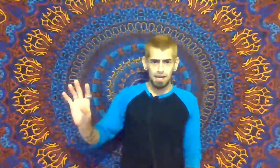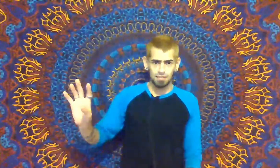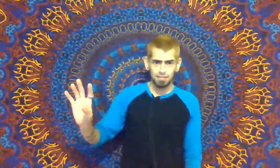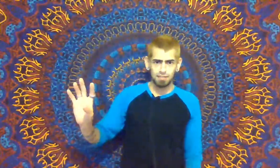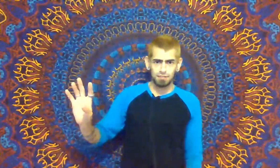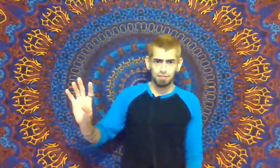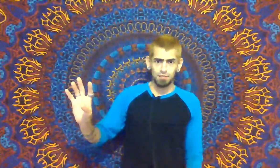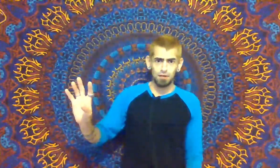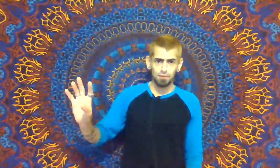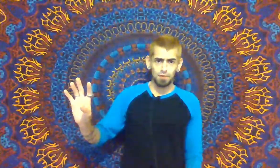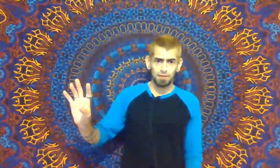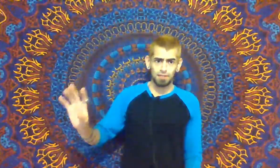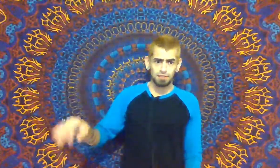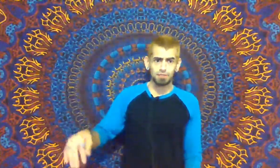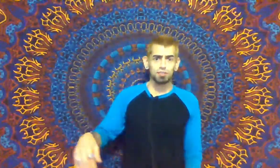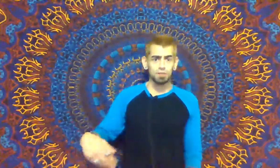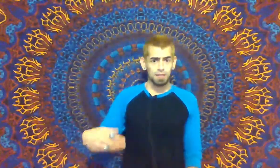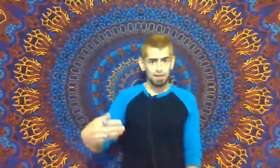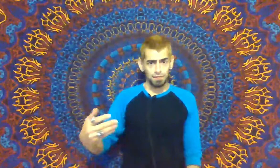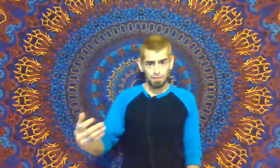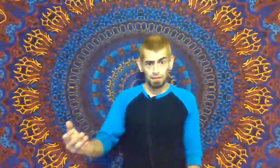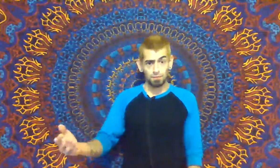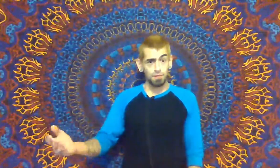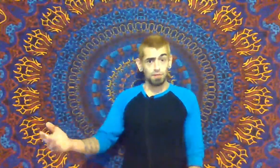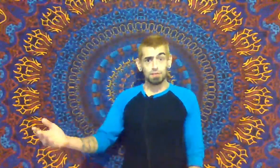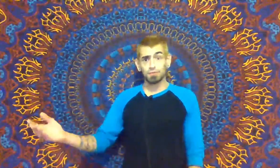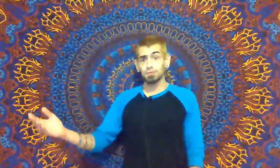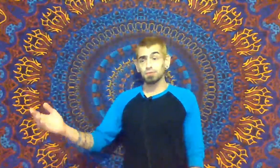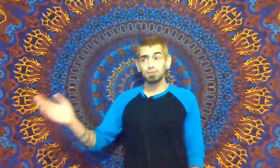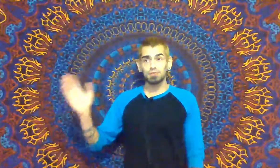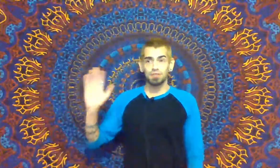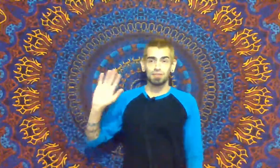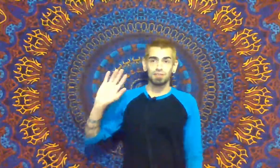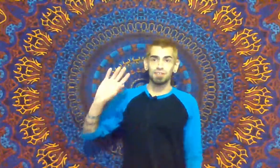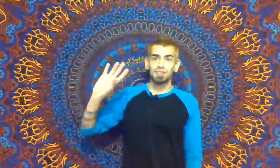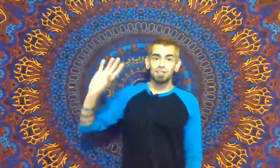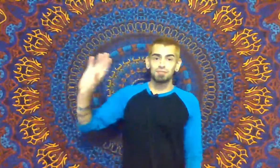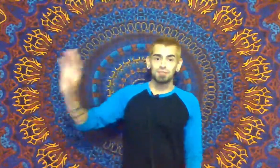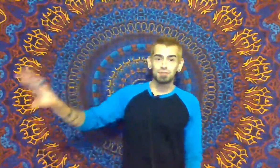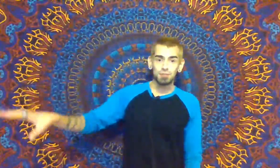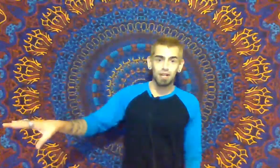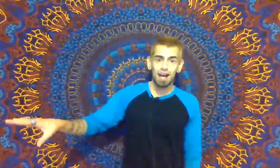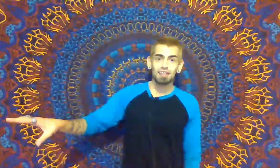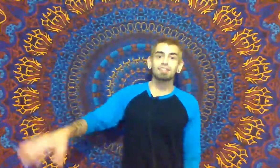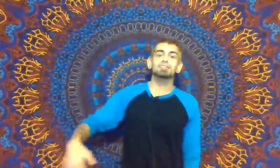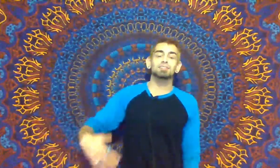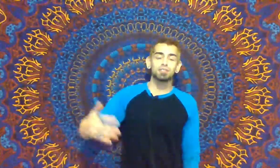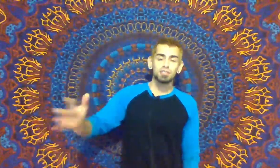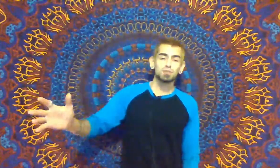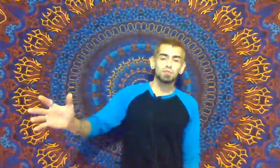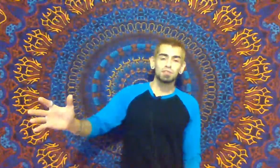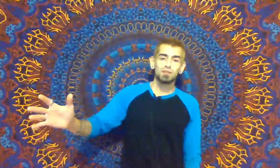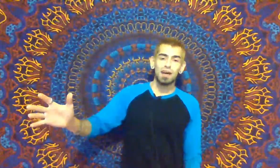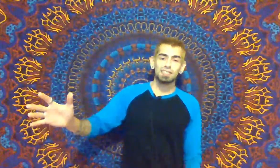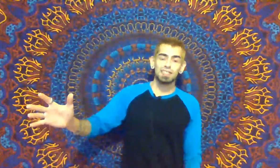magic stuff involved with it. She's been having a lot of fun on the cruise, on the resort island, so she just wants to go back to that.